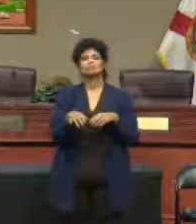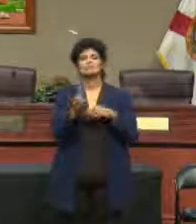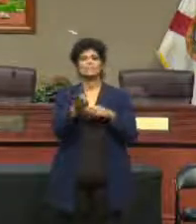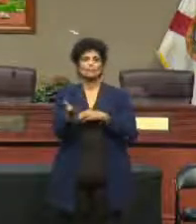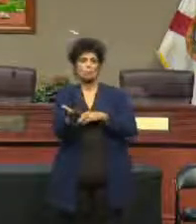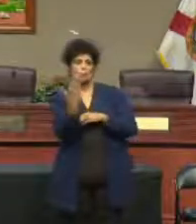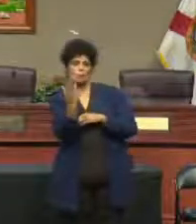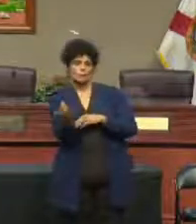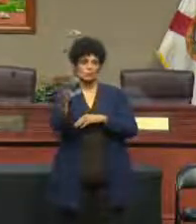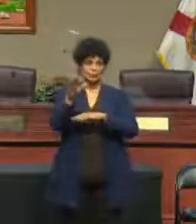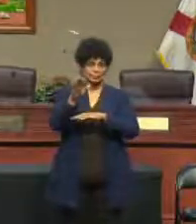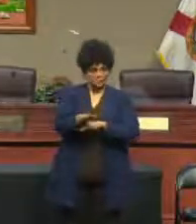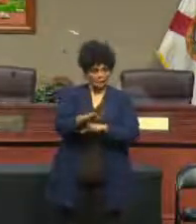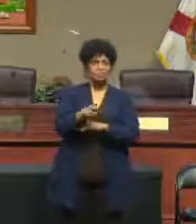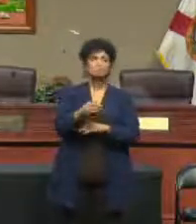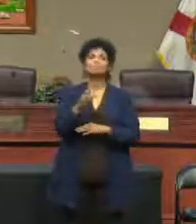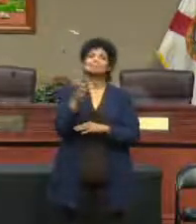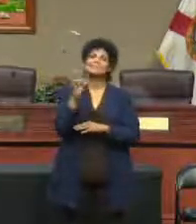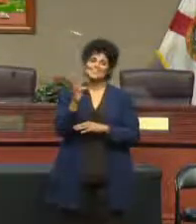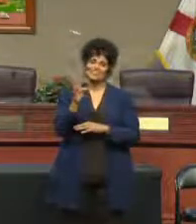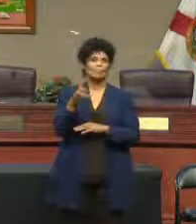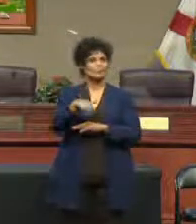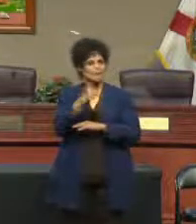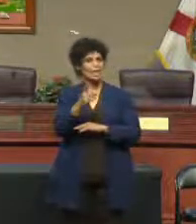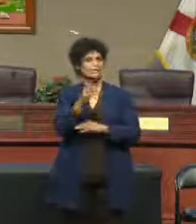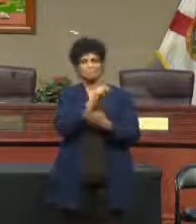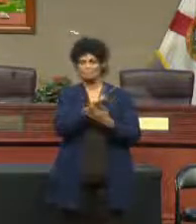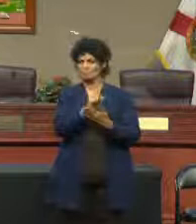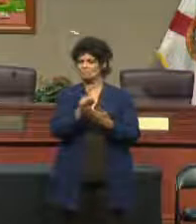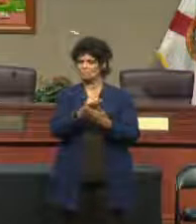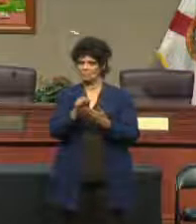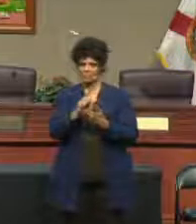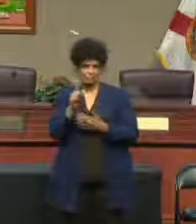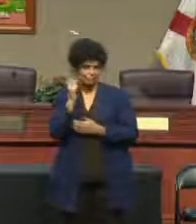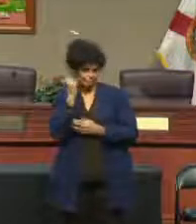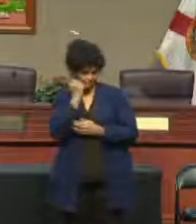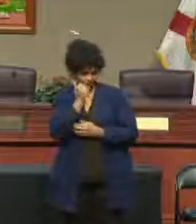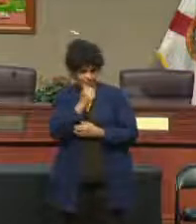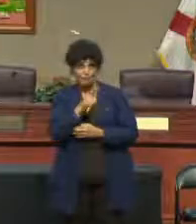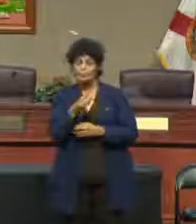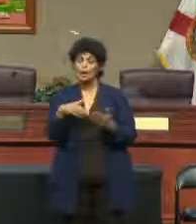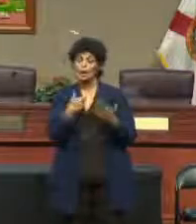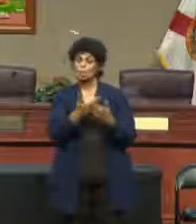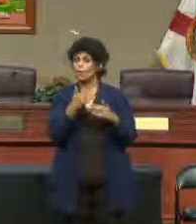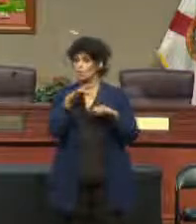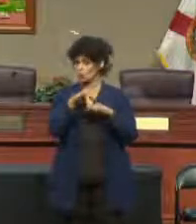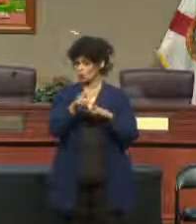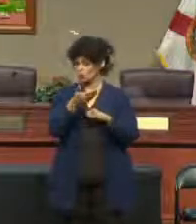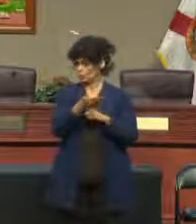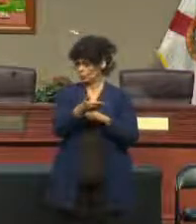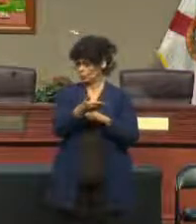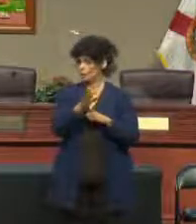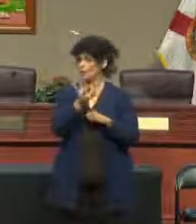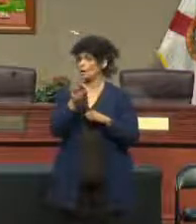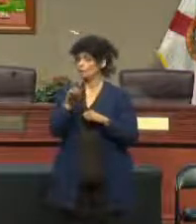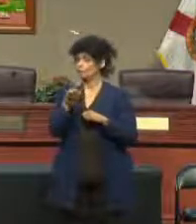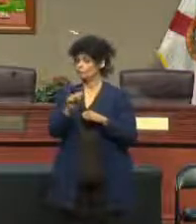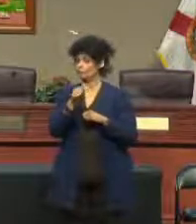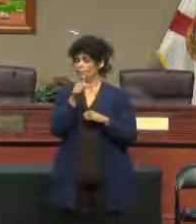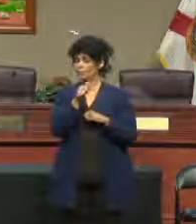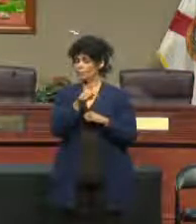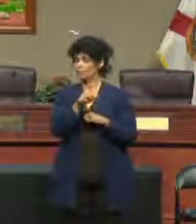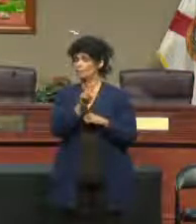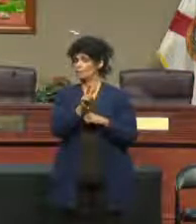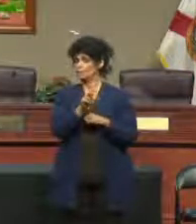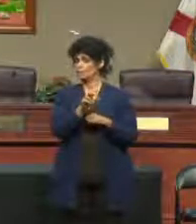p.m. We do suggest that you arrive early at that site. Remember that no appointments are required for the